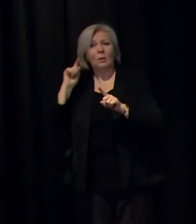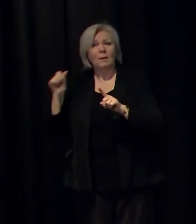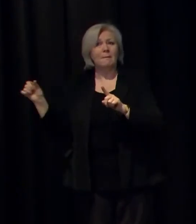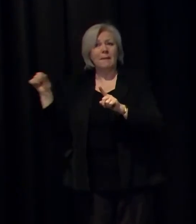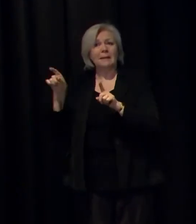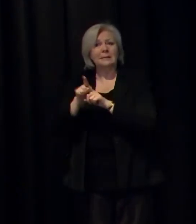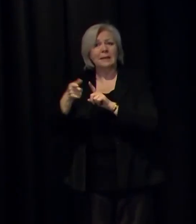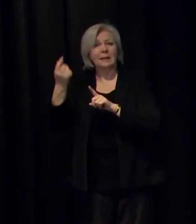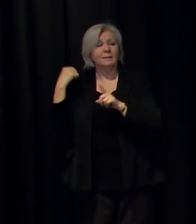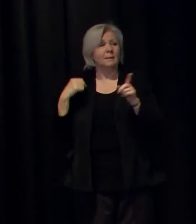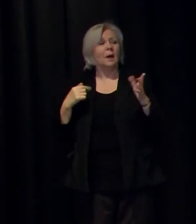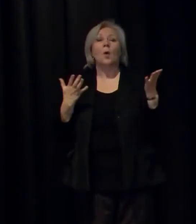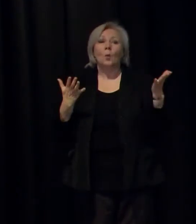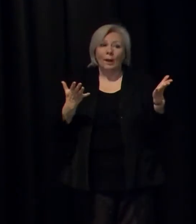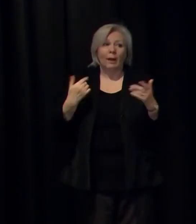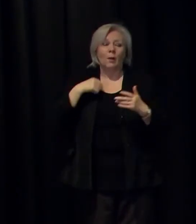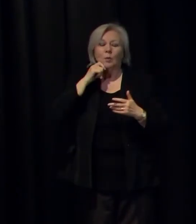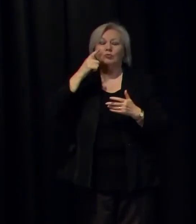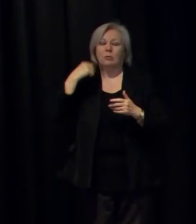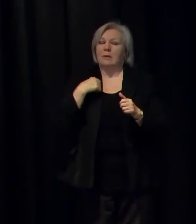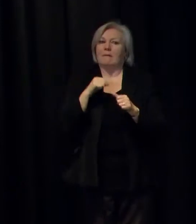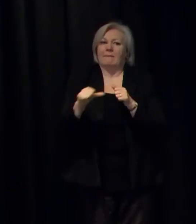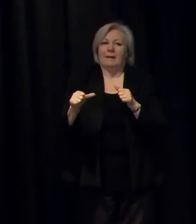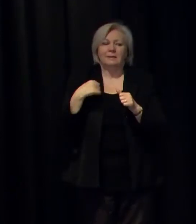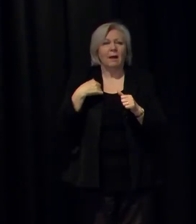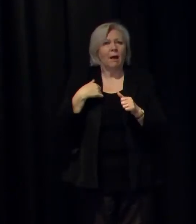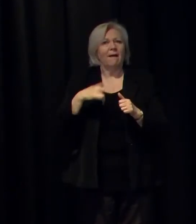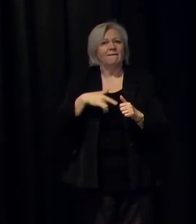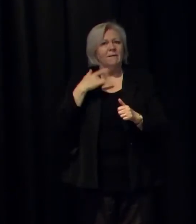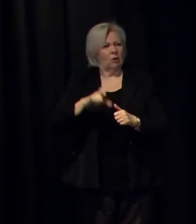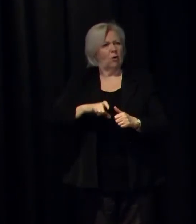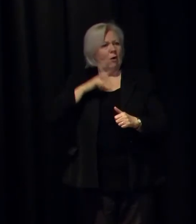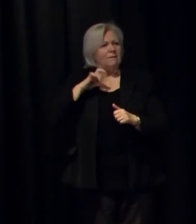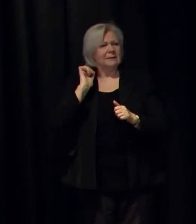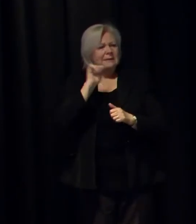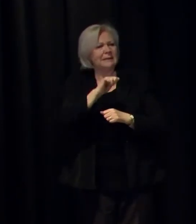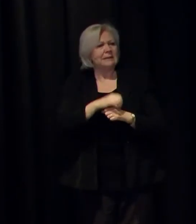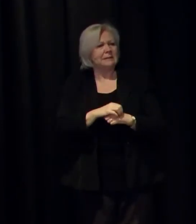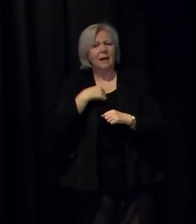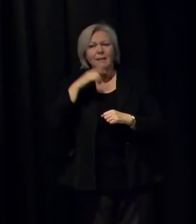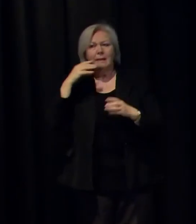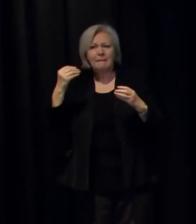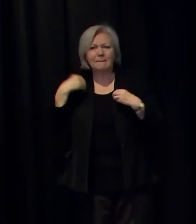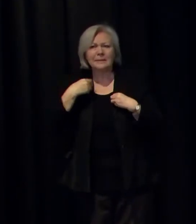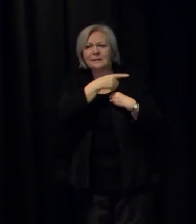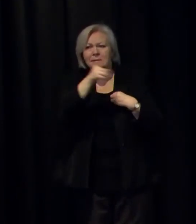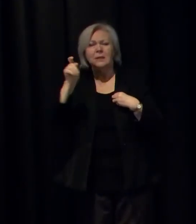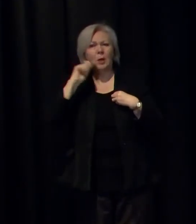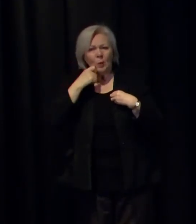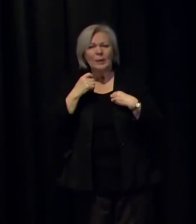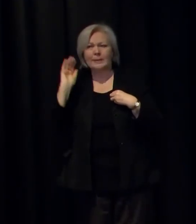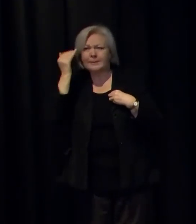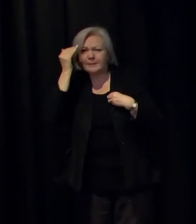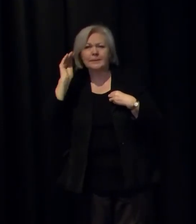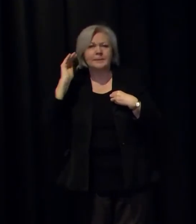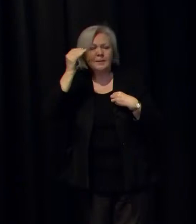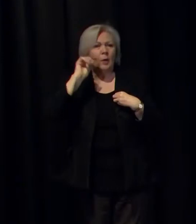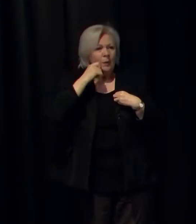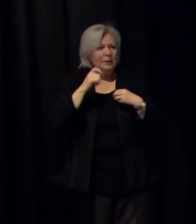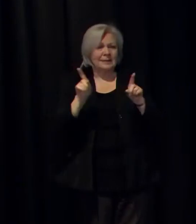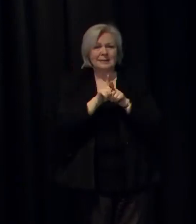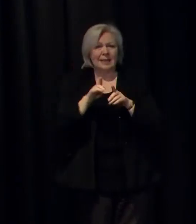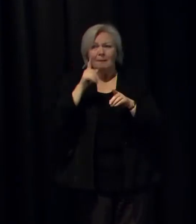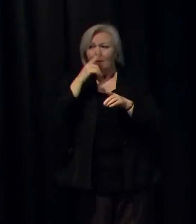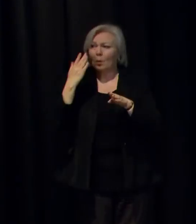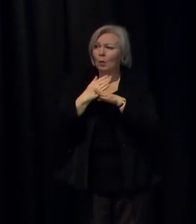way. It won't be for a lack of trying on our part. And I think businesses will rise to that occasion. I think that workers, people across the board,